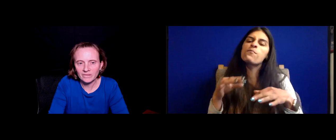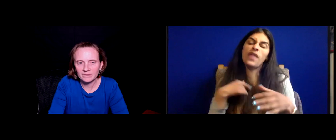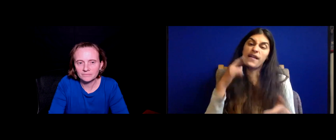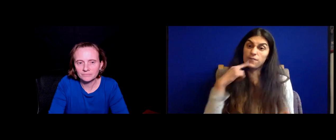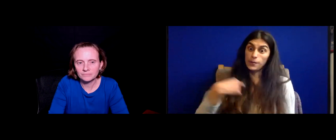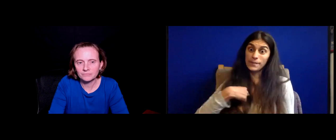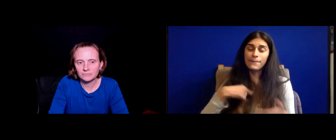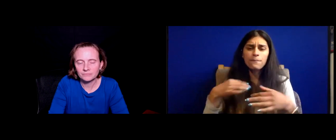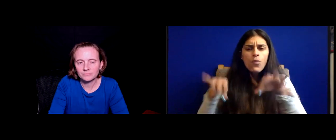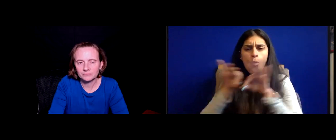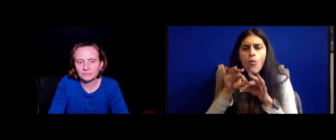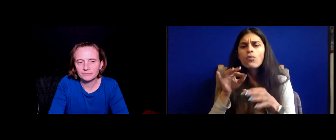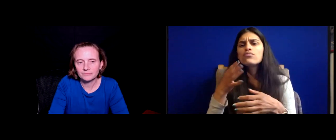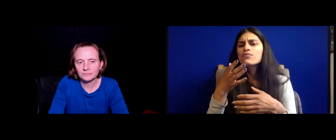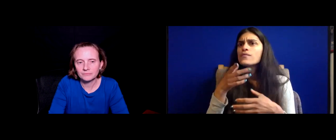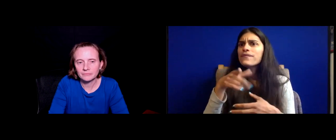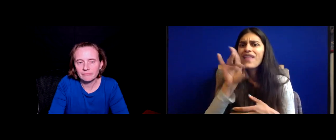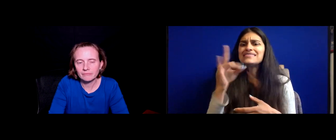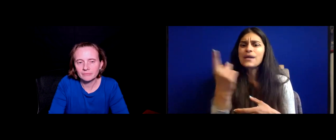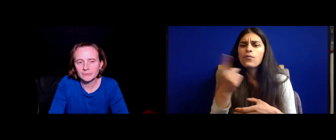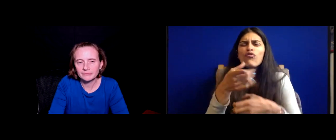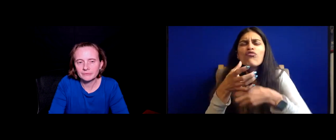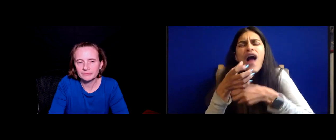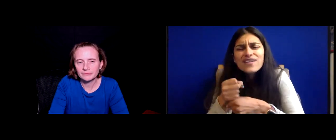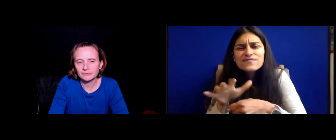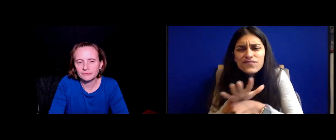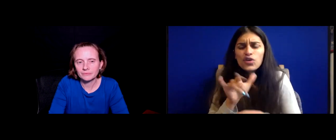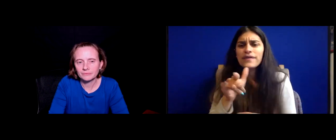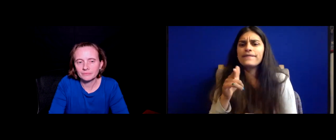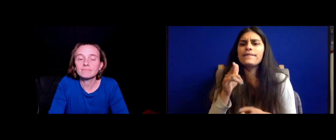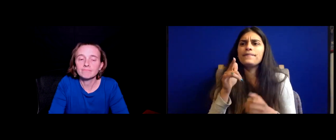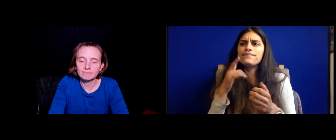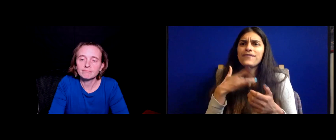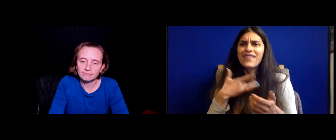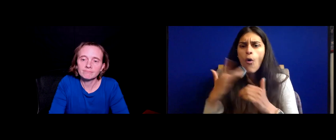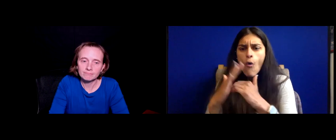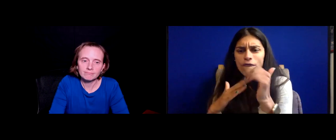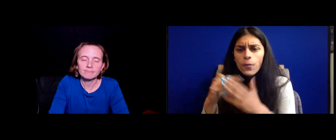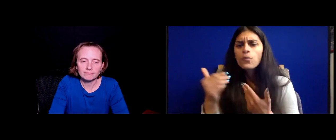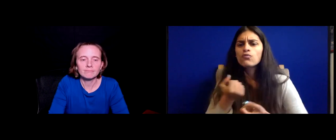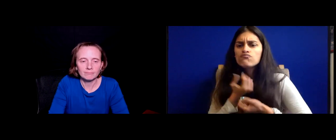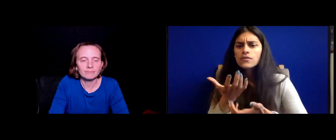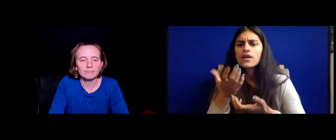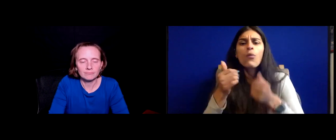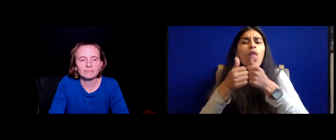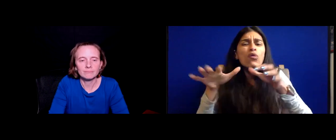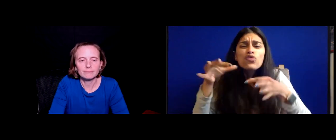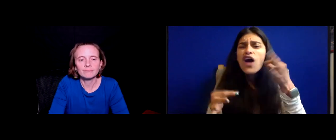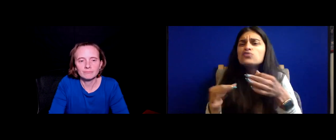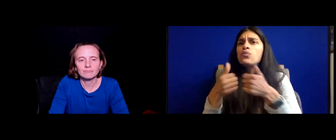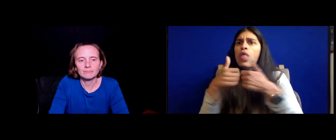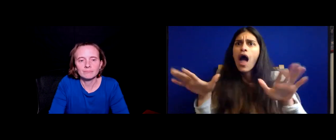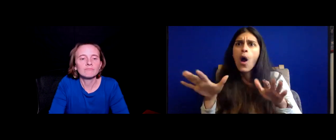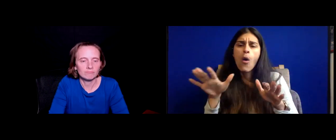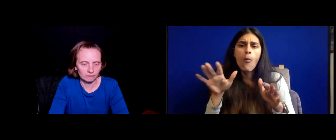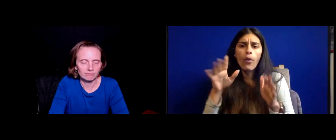you're not comfortable sharing with somebody, please, I know from my experience, please find someone that you can trust, somebody you're